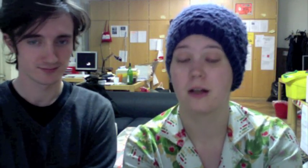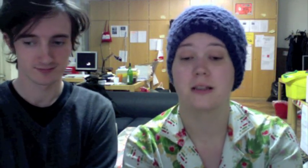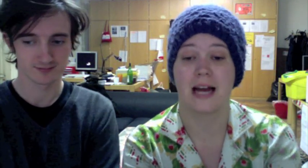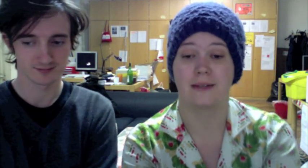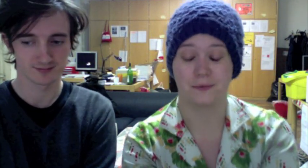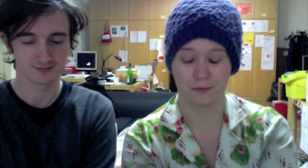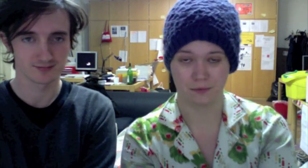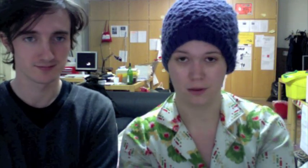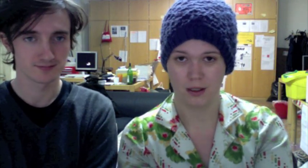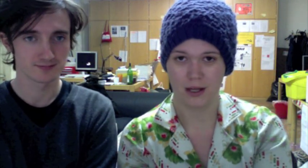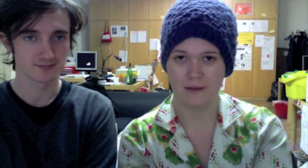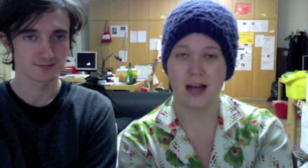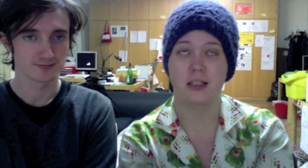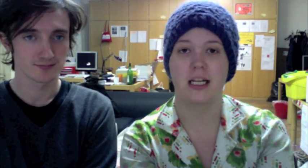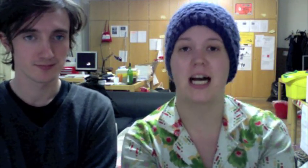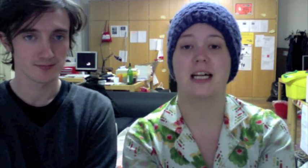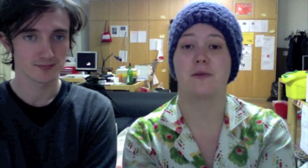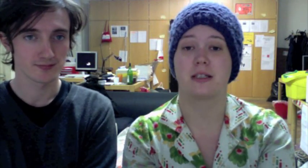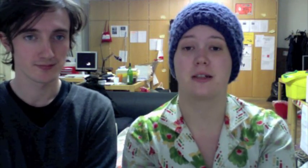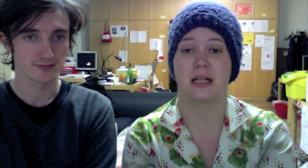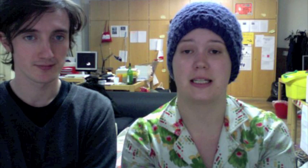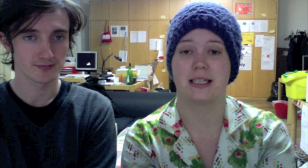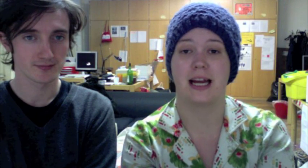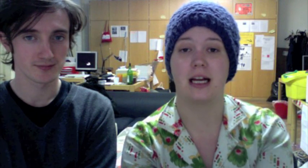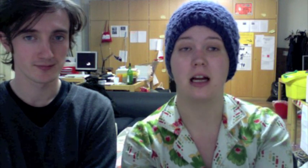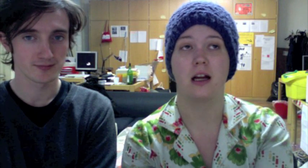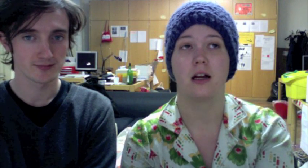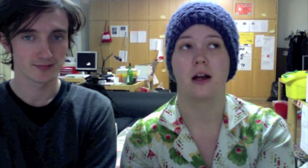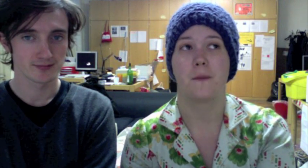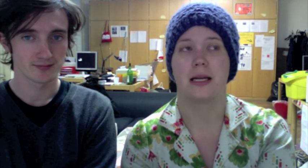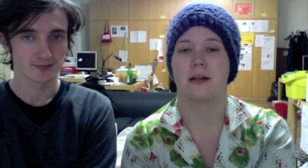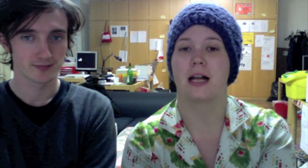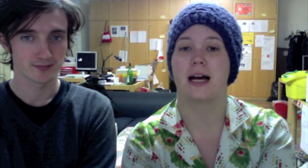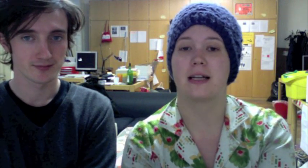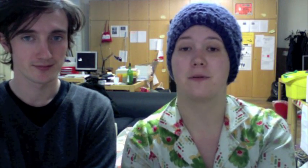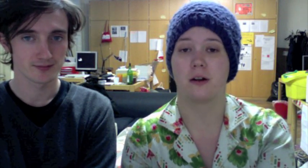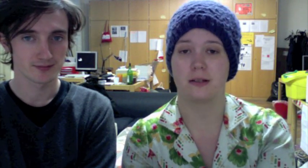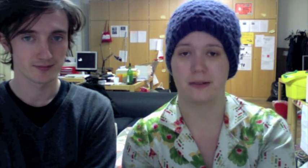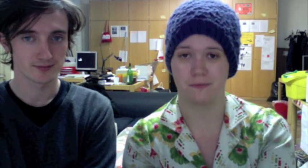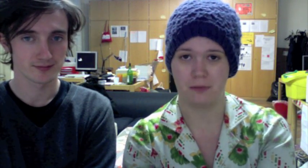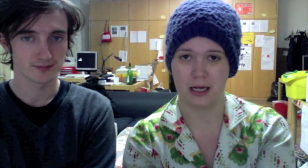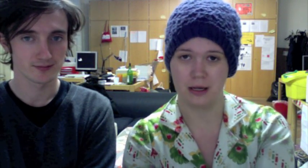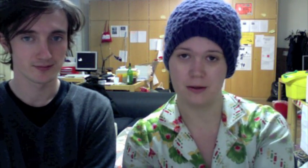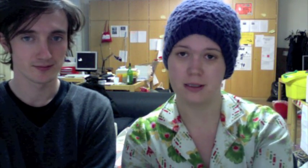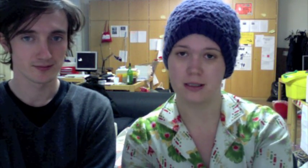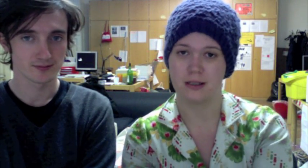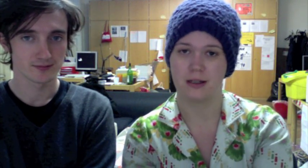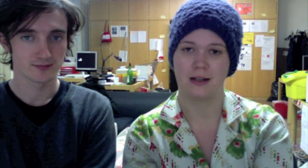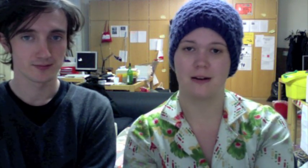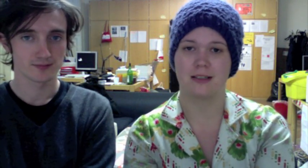Then, if you actually like what somebody's saying, but you don't like the words being used, there's kind